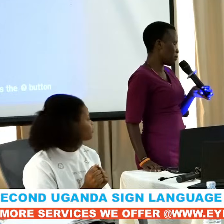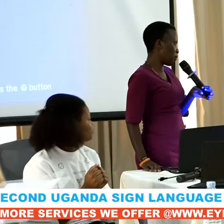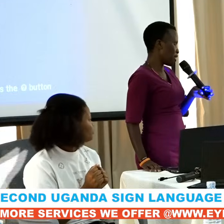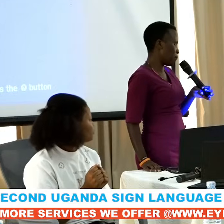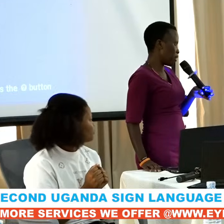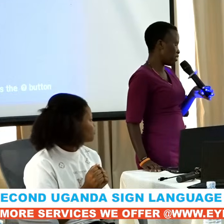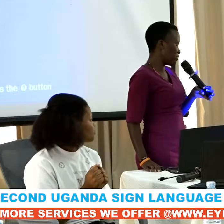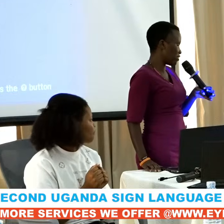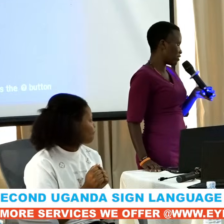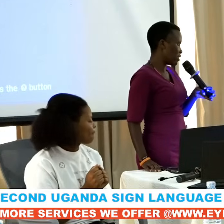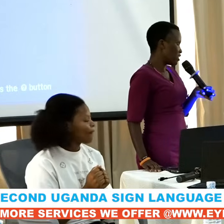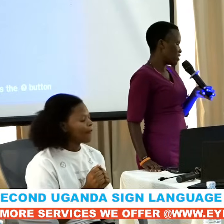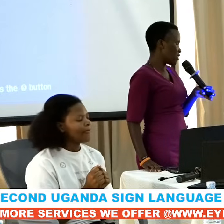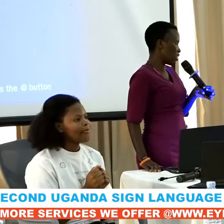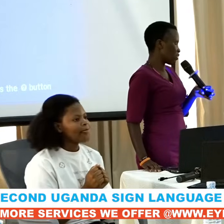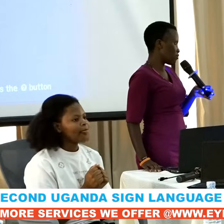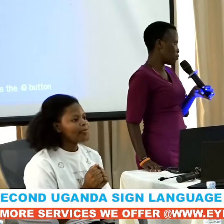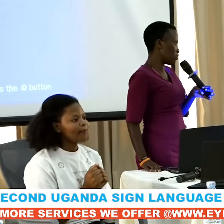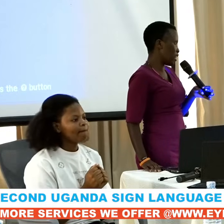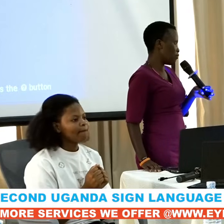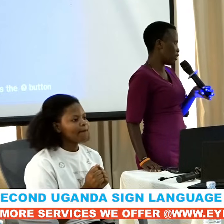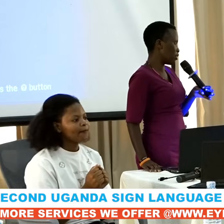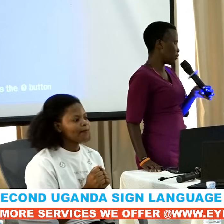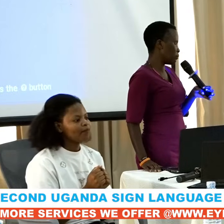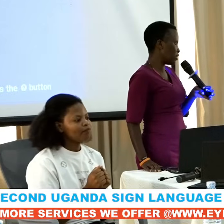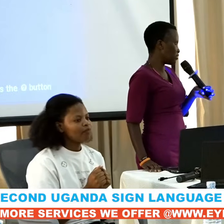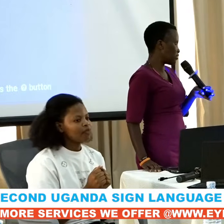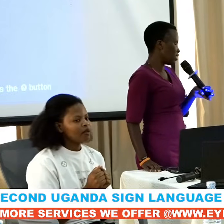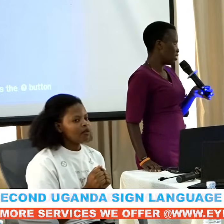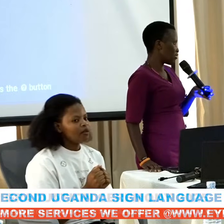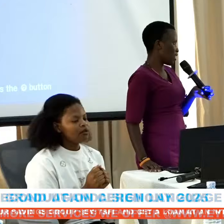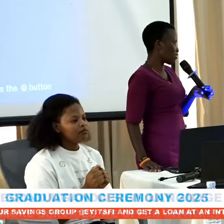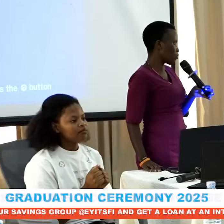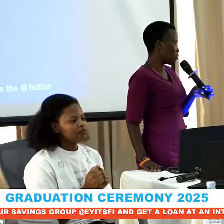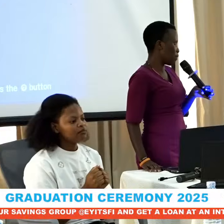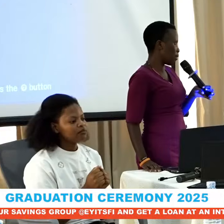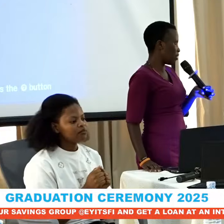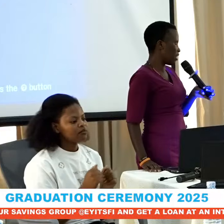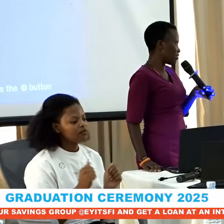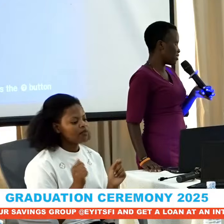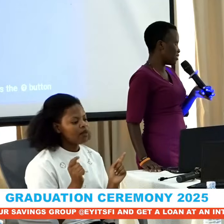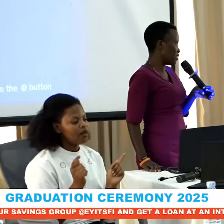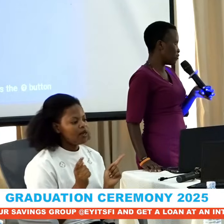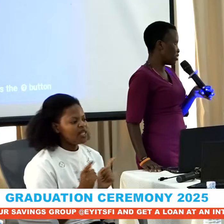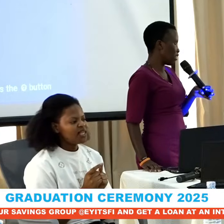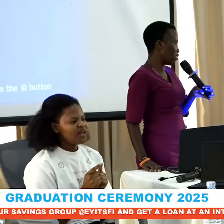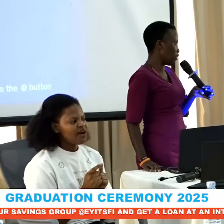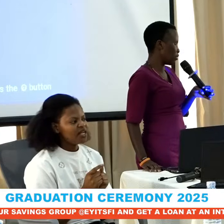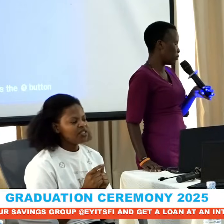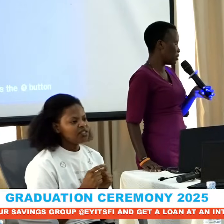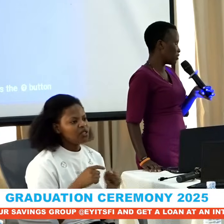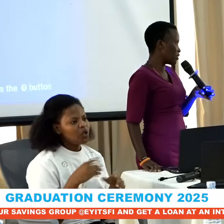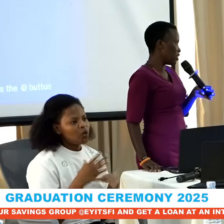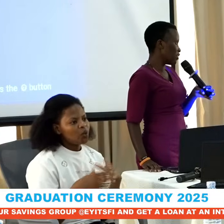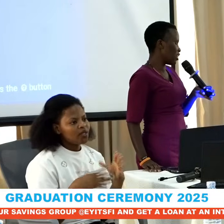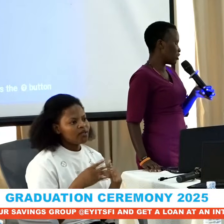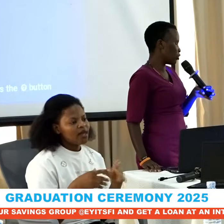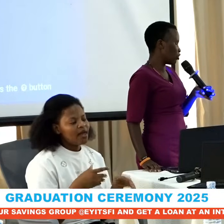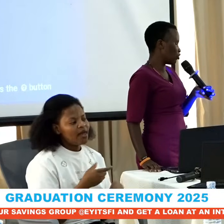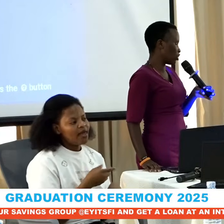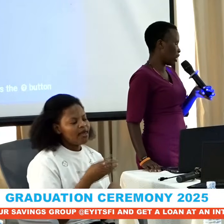his impairment interacts with environment, interacts with the barriers in the environment, then he or